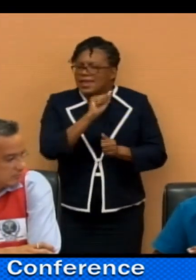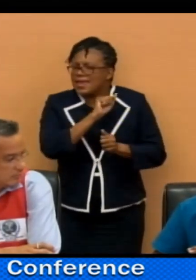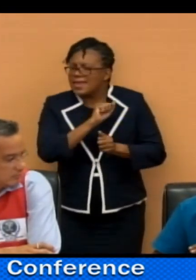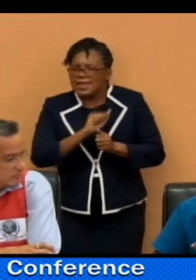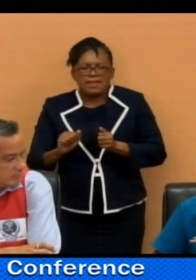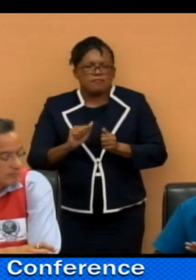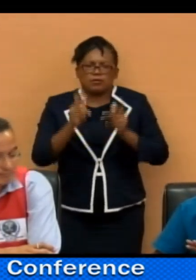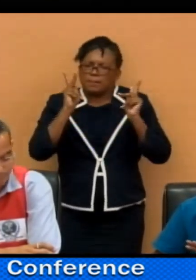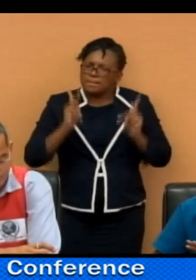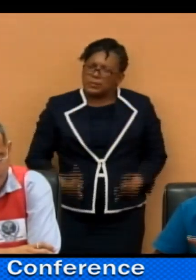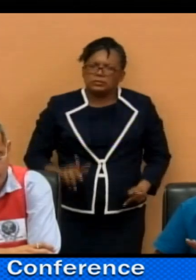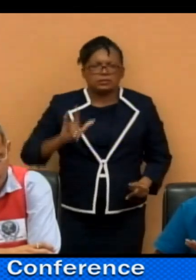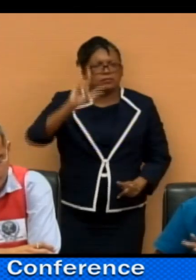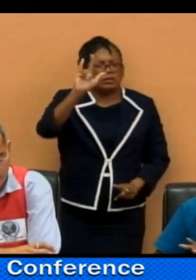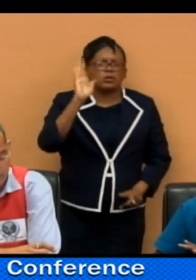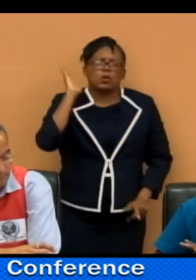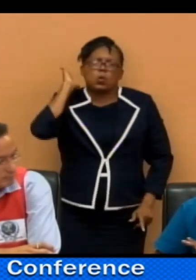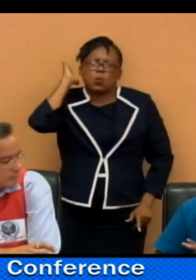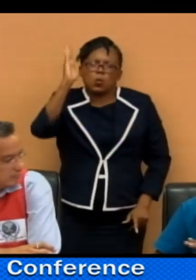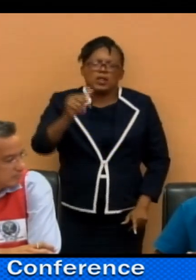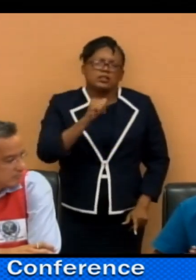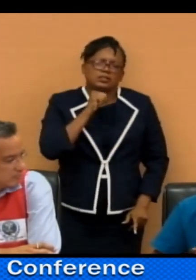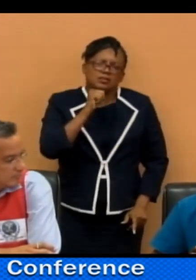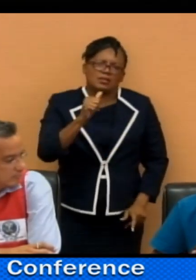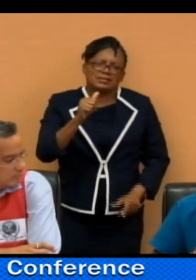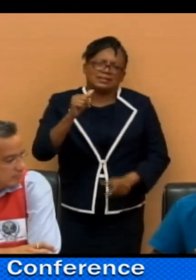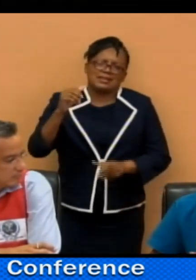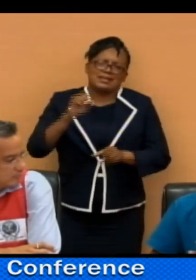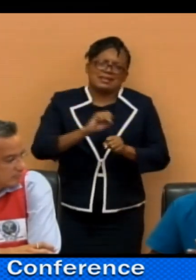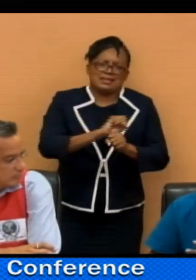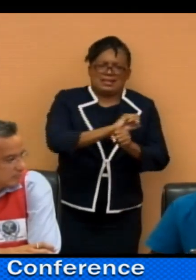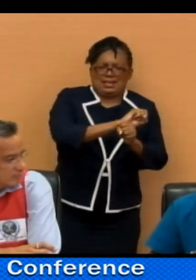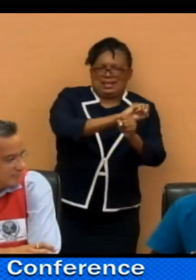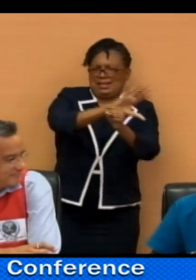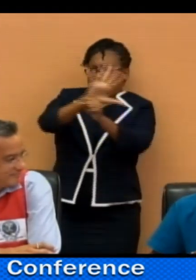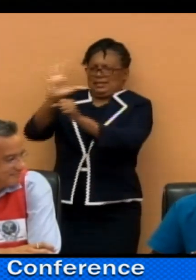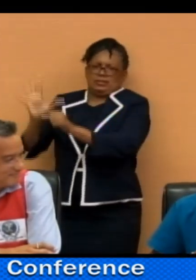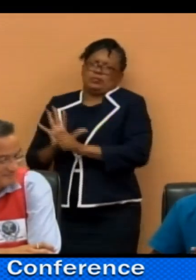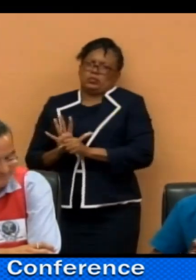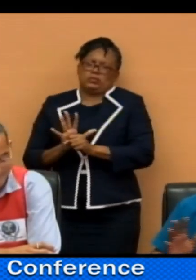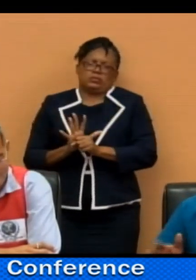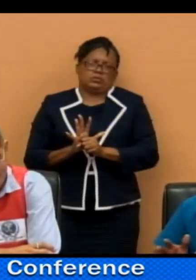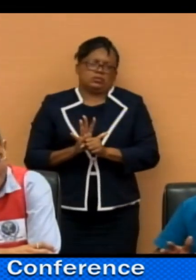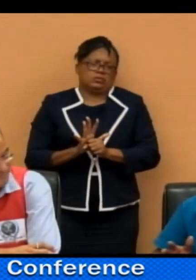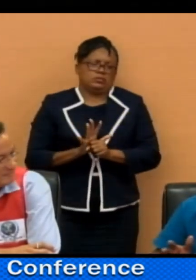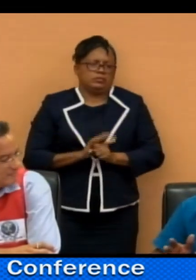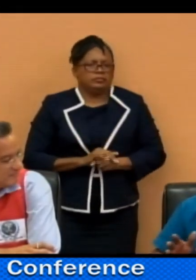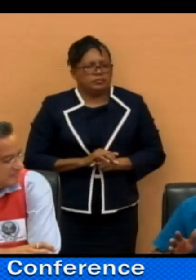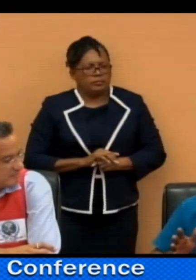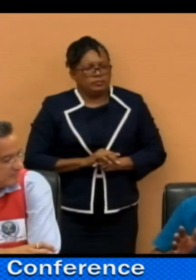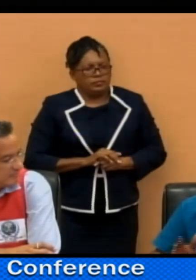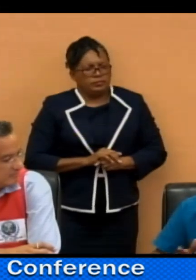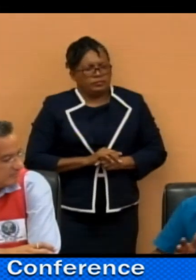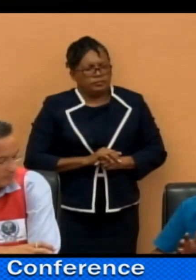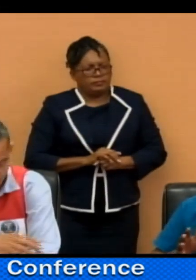be exposed. Tell the writer that, yeah? Because, first of all, the